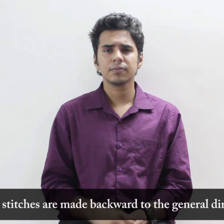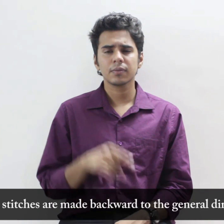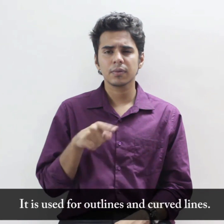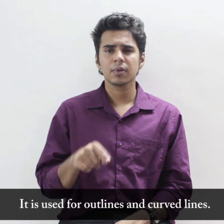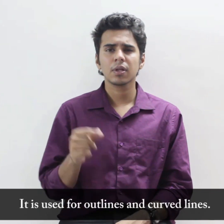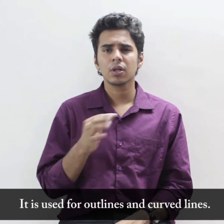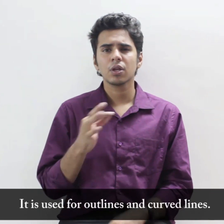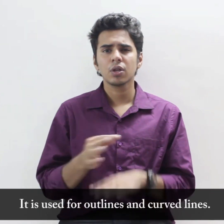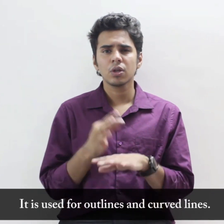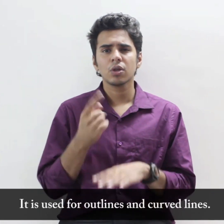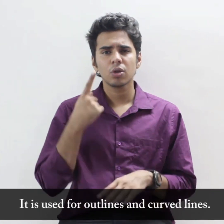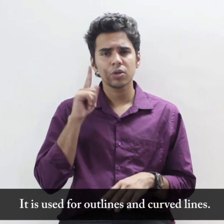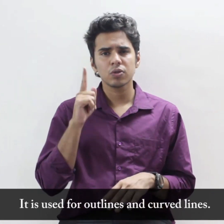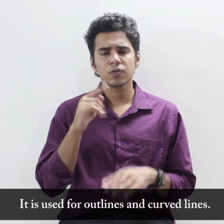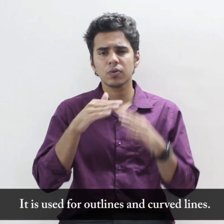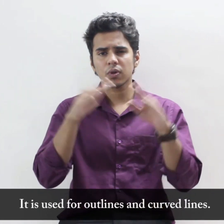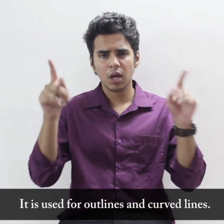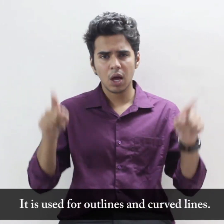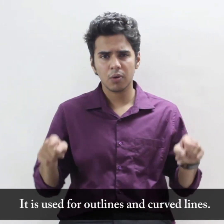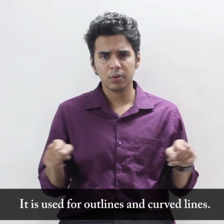It is used for outlines and curved lines.